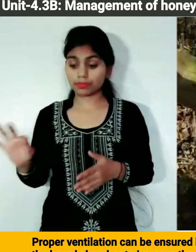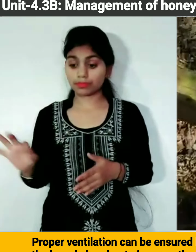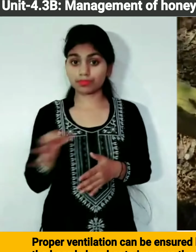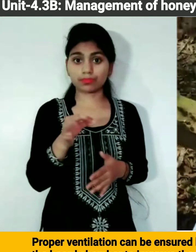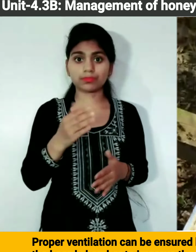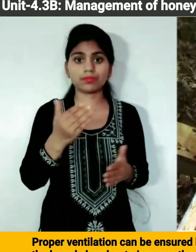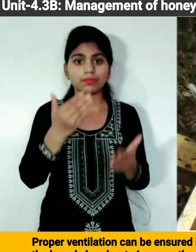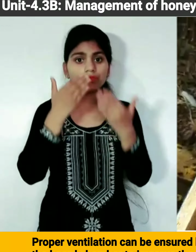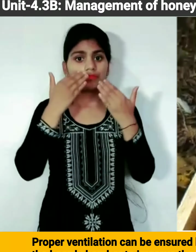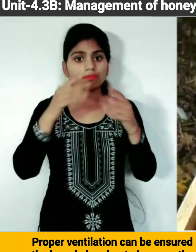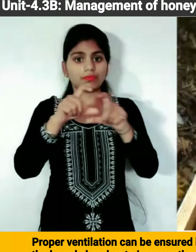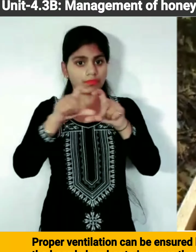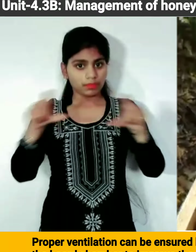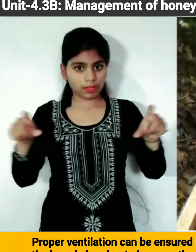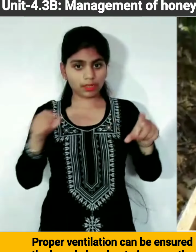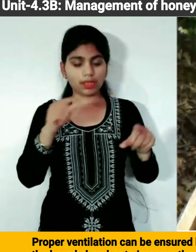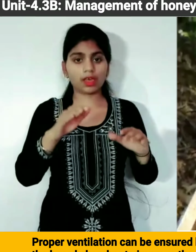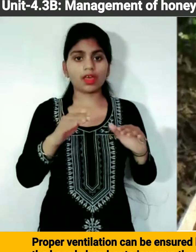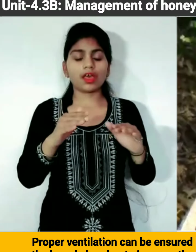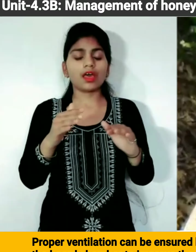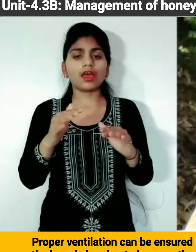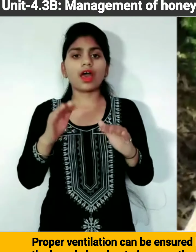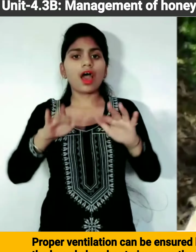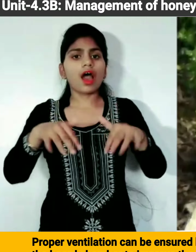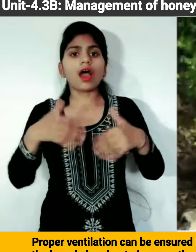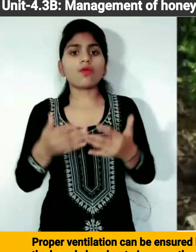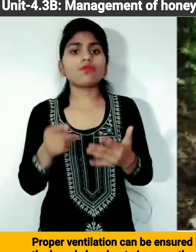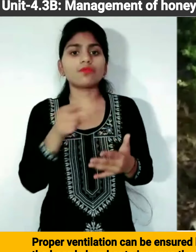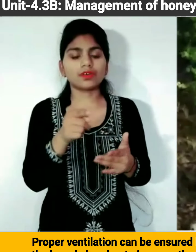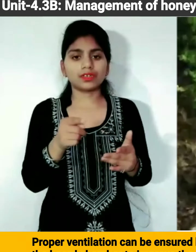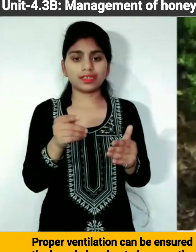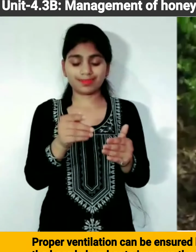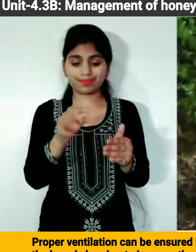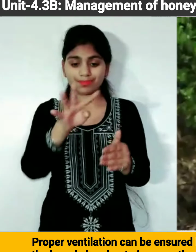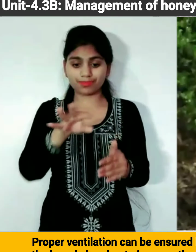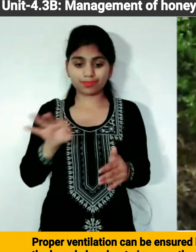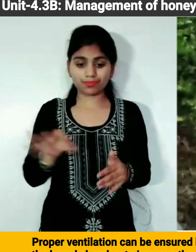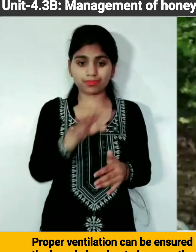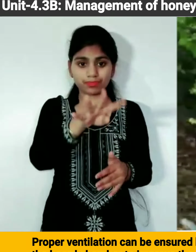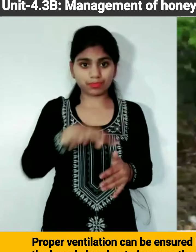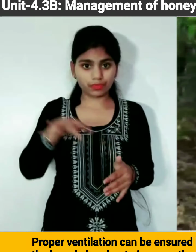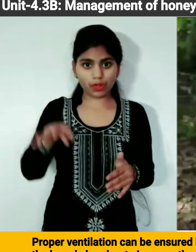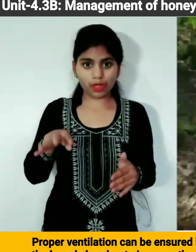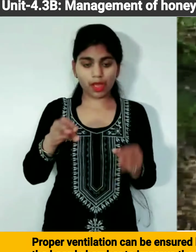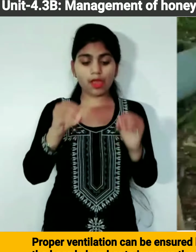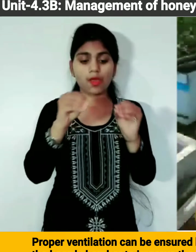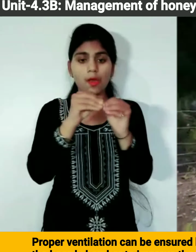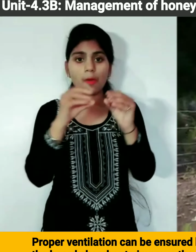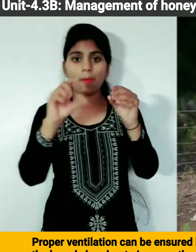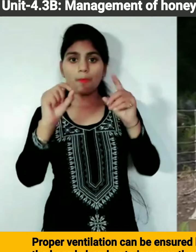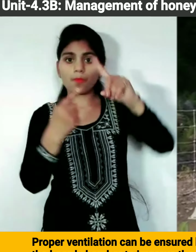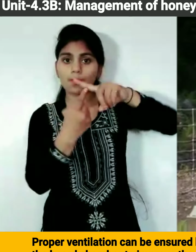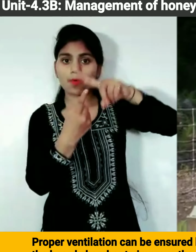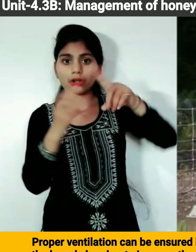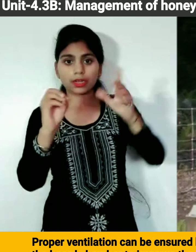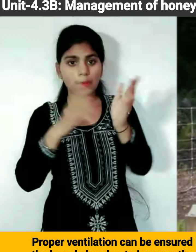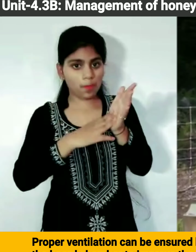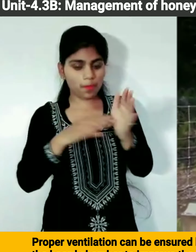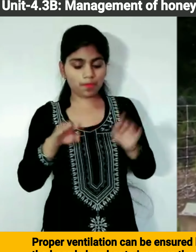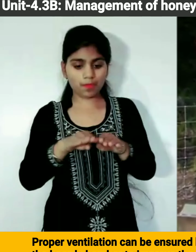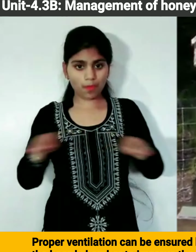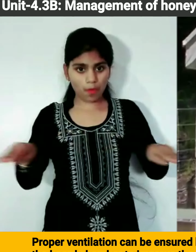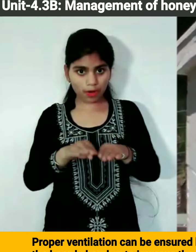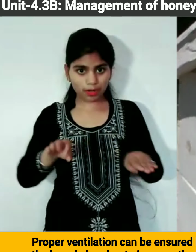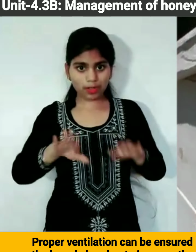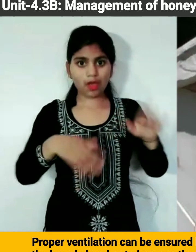be ensured by placement of thin twigs on the bottom board before placing the